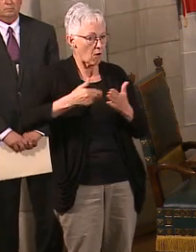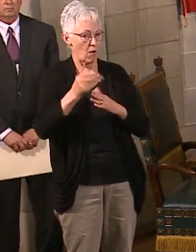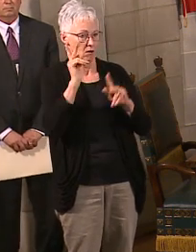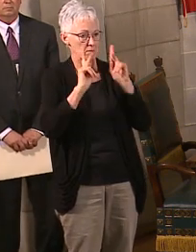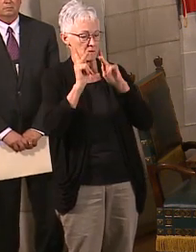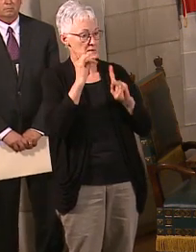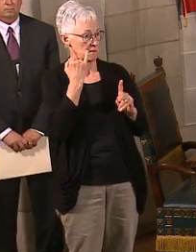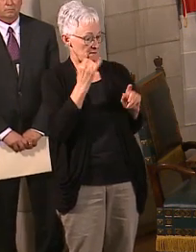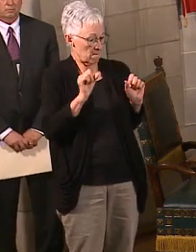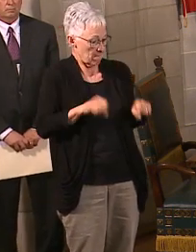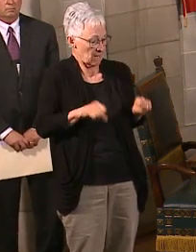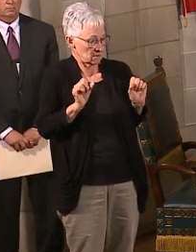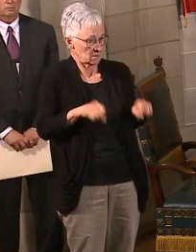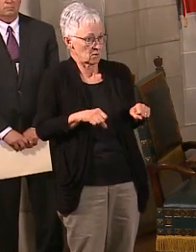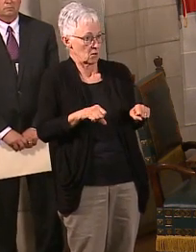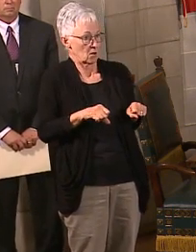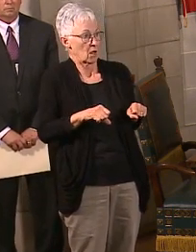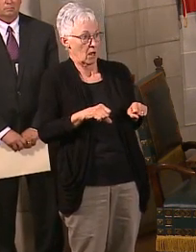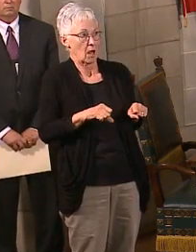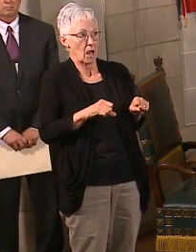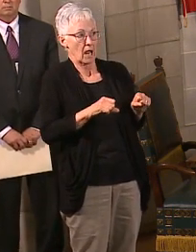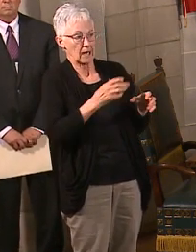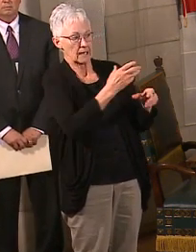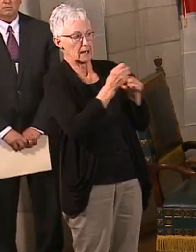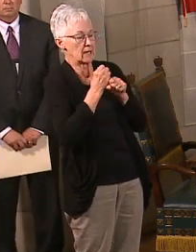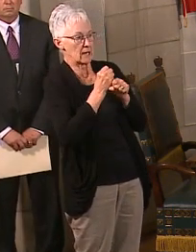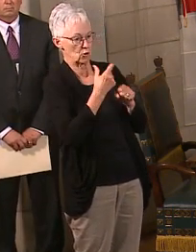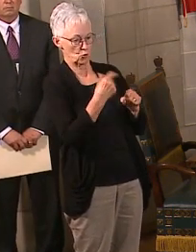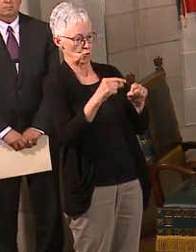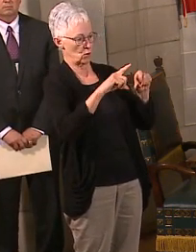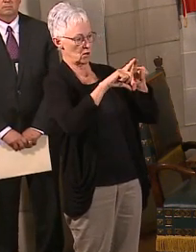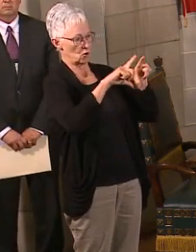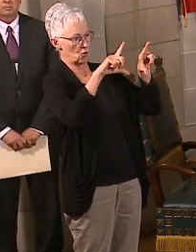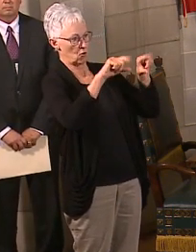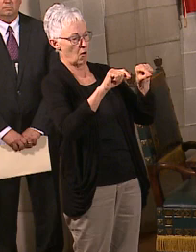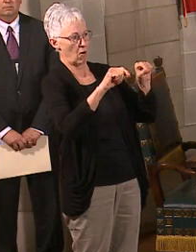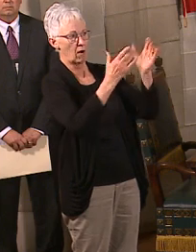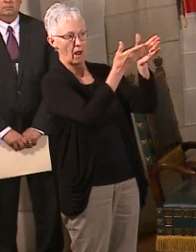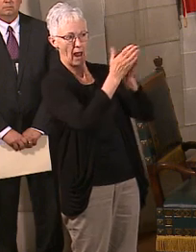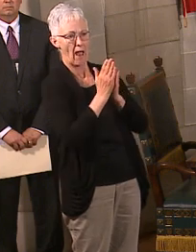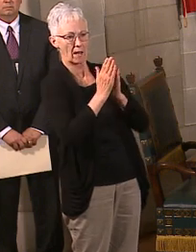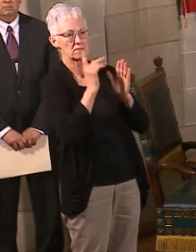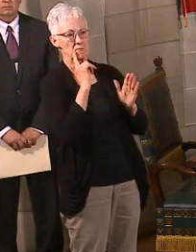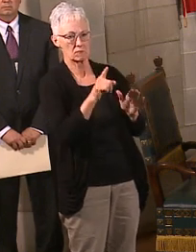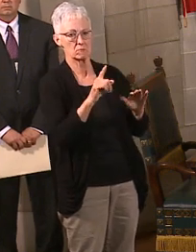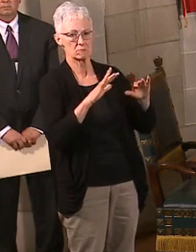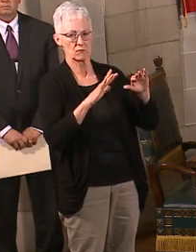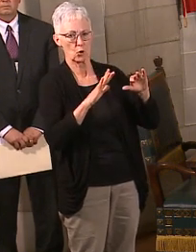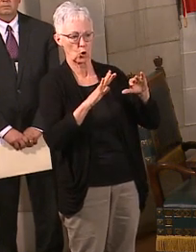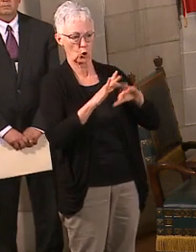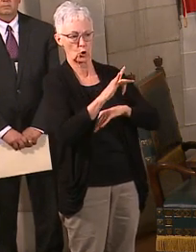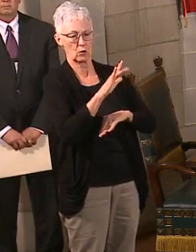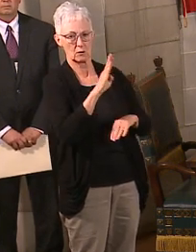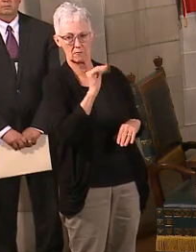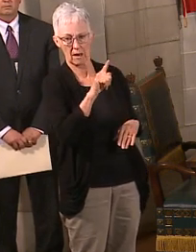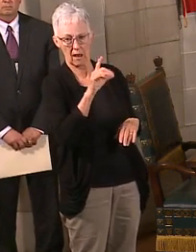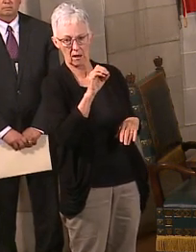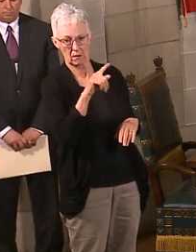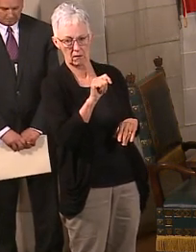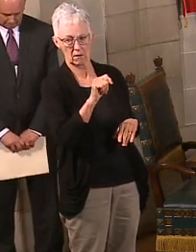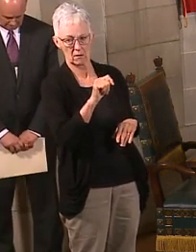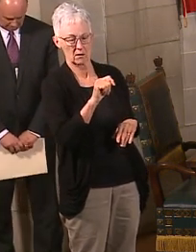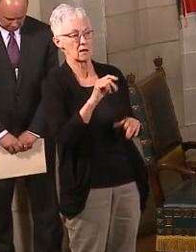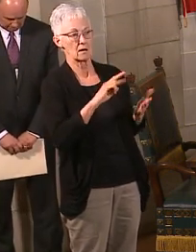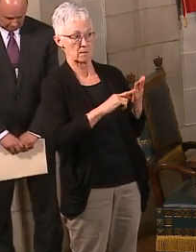request form that's been mailed out, that green card, fill it out, send it back in. I know a number of people have already taken advantage of sending that card back in to get their early ballots.